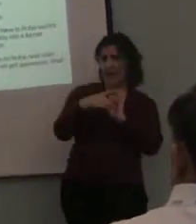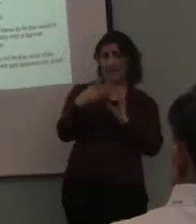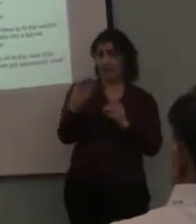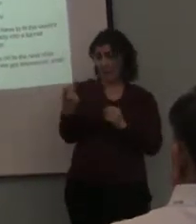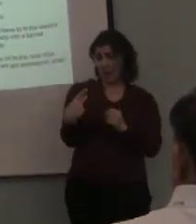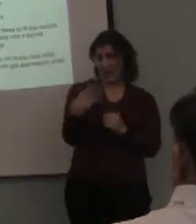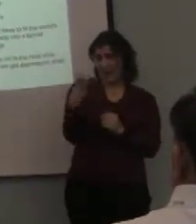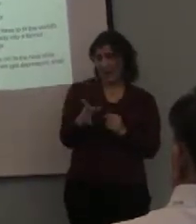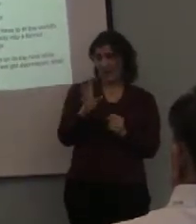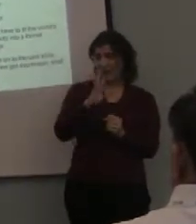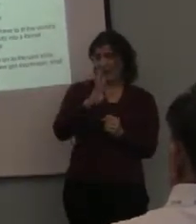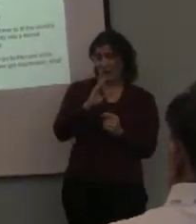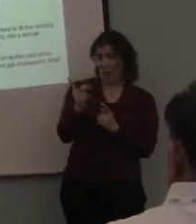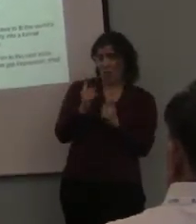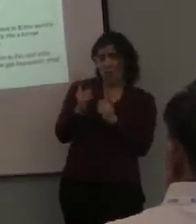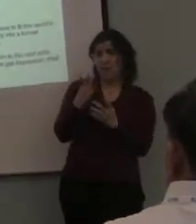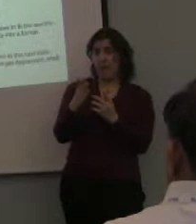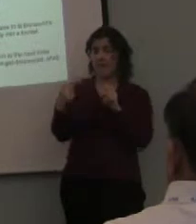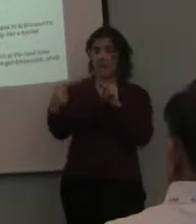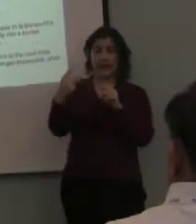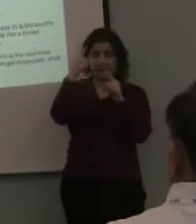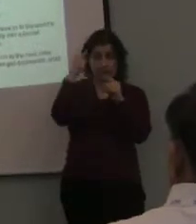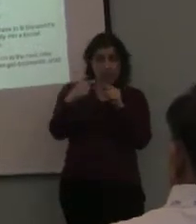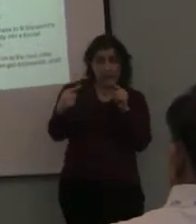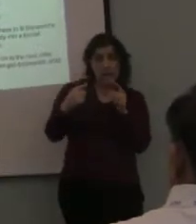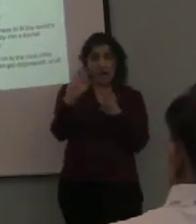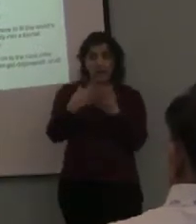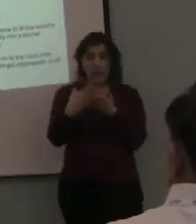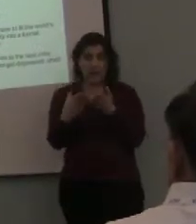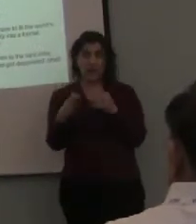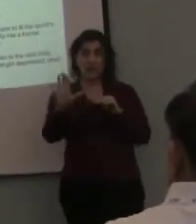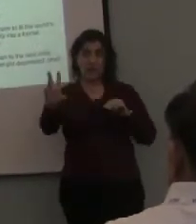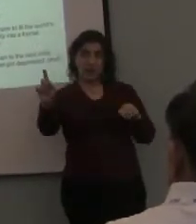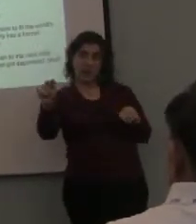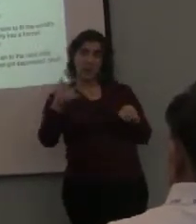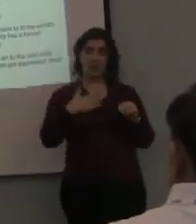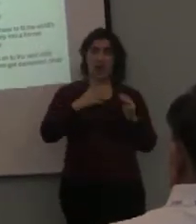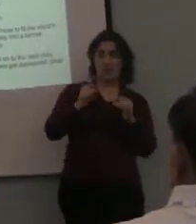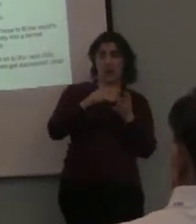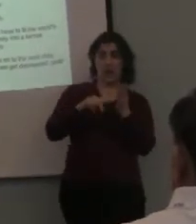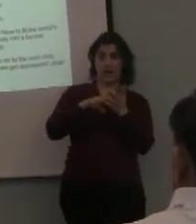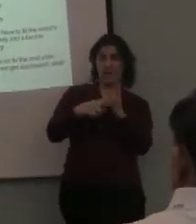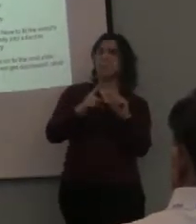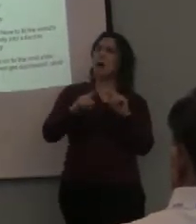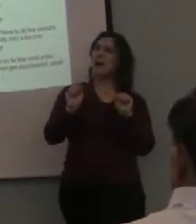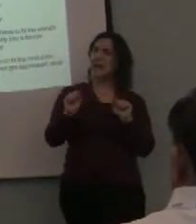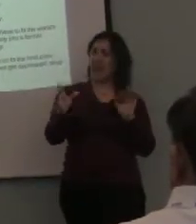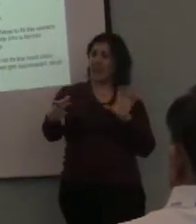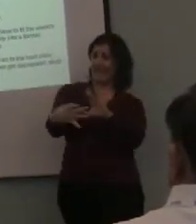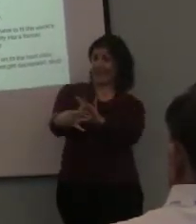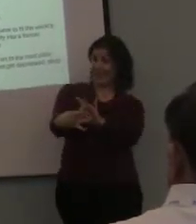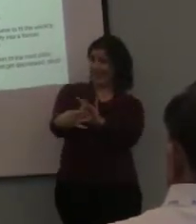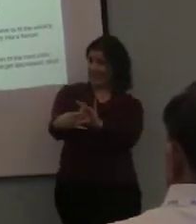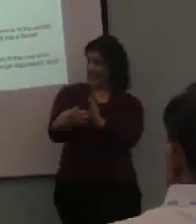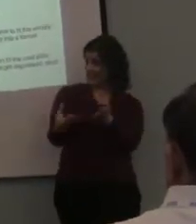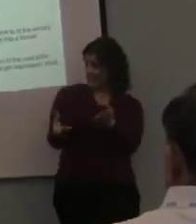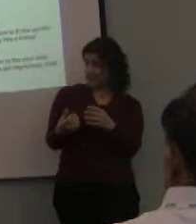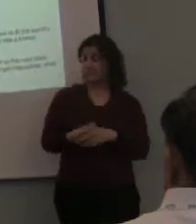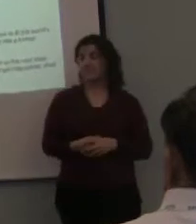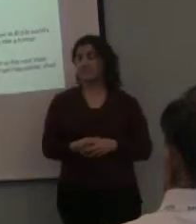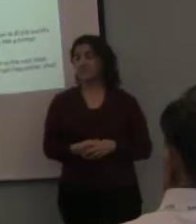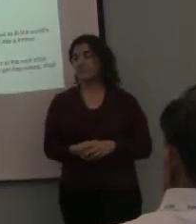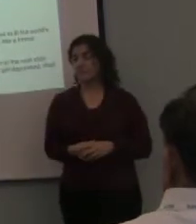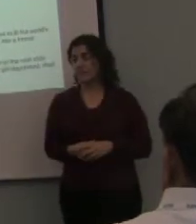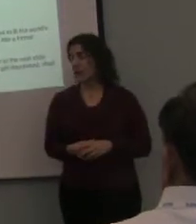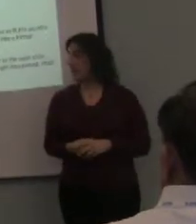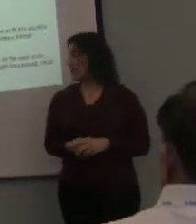spoken, and we may not see eye to eye on what our data means. But one day,